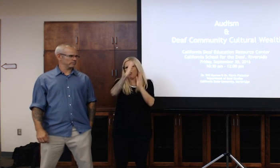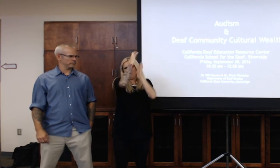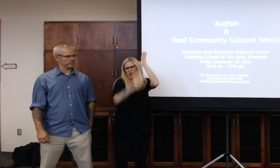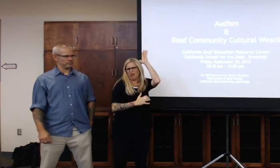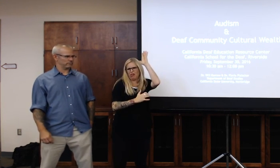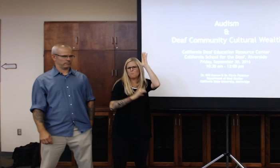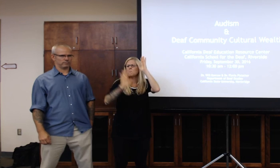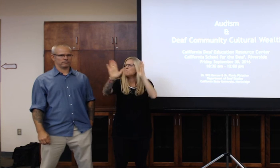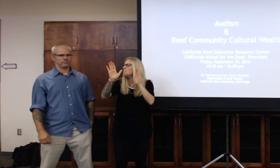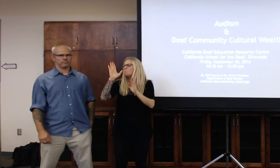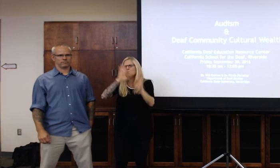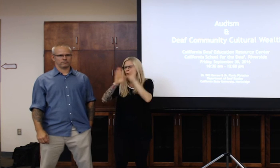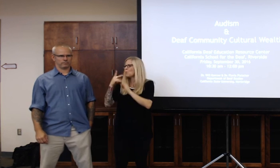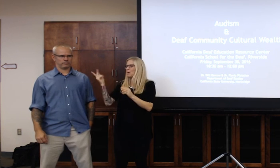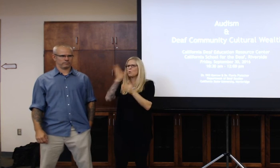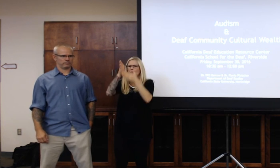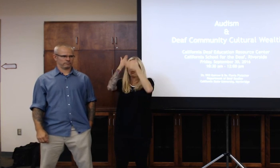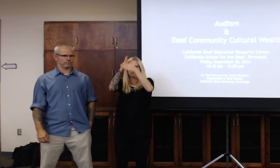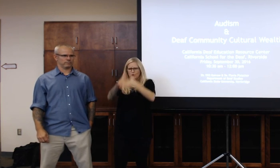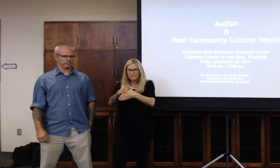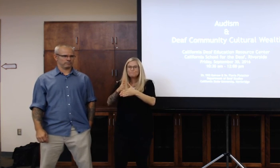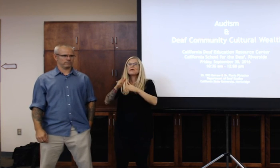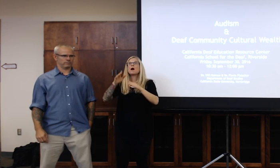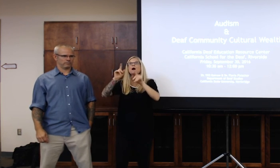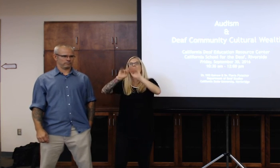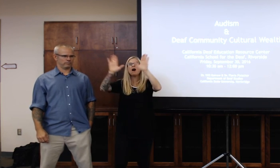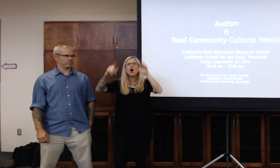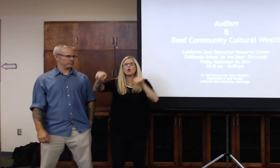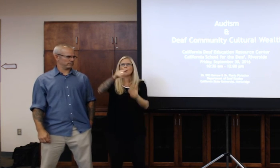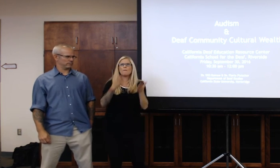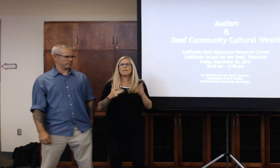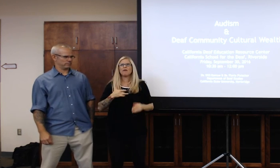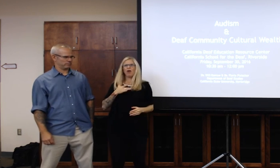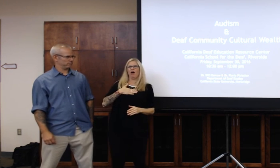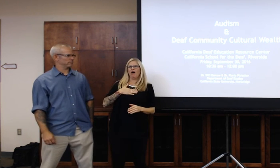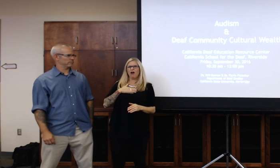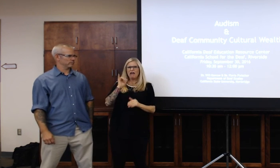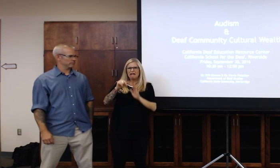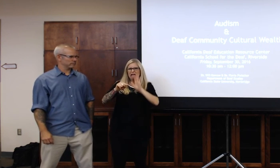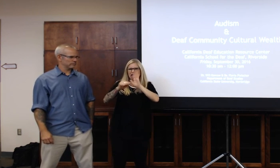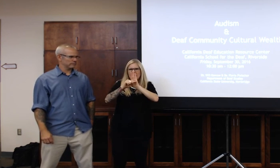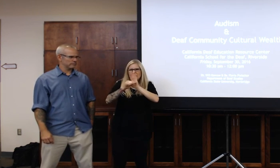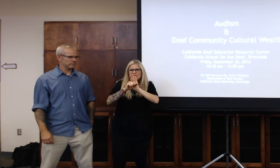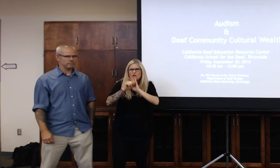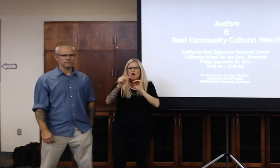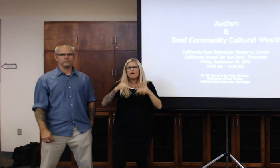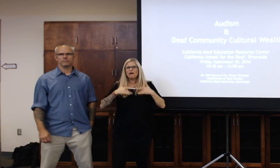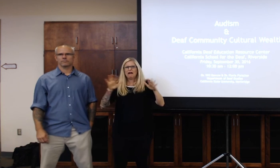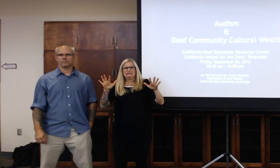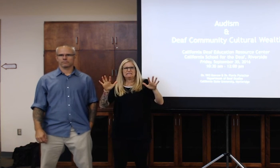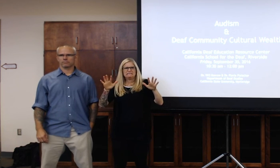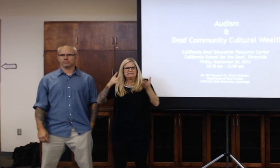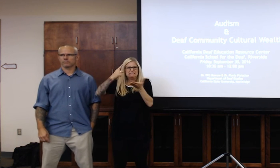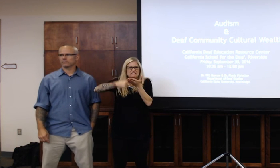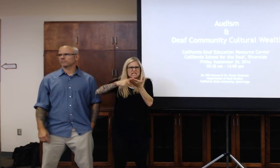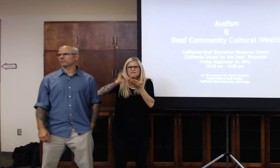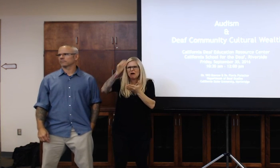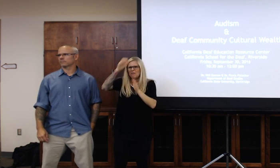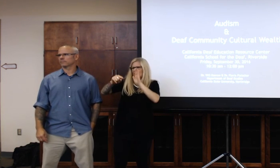a huge, big, long definition. Don't worry, we will break it down for you. You might think, oh, well, is that a negative thing? You know, that discussion is more